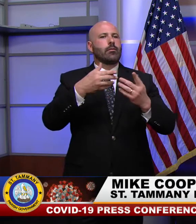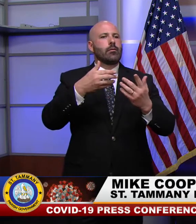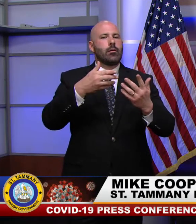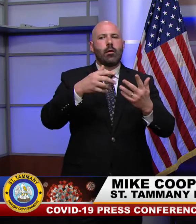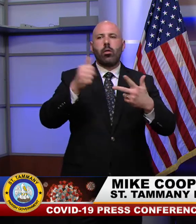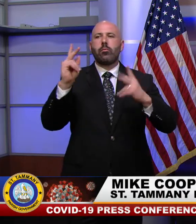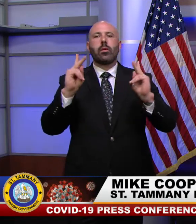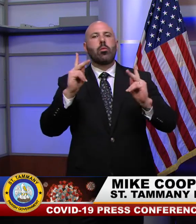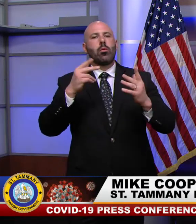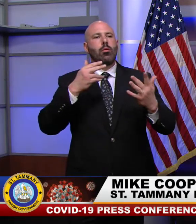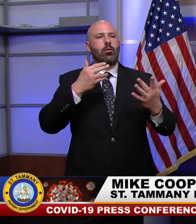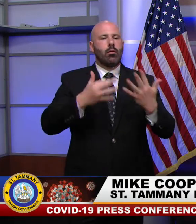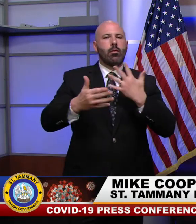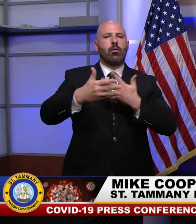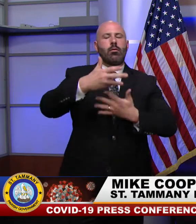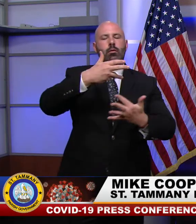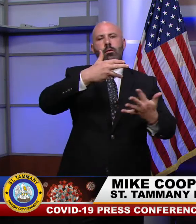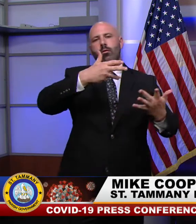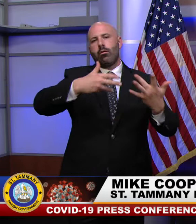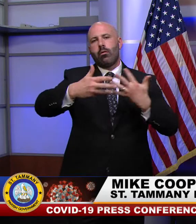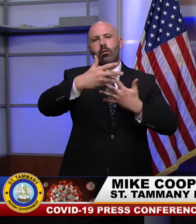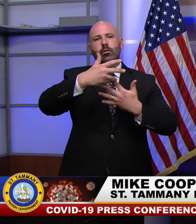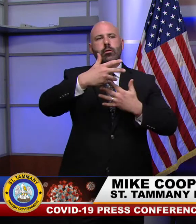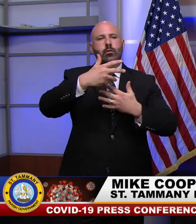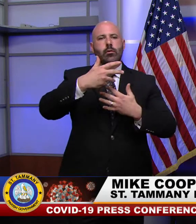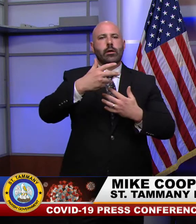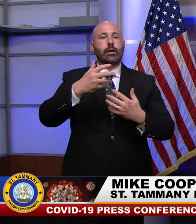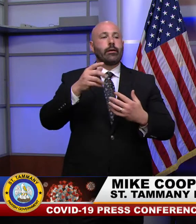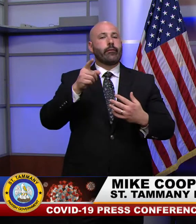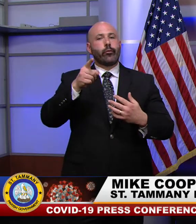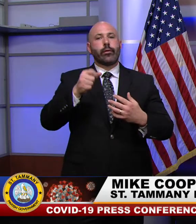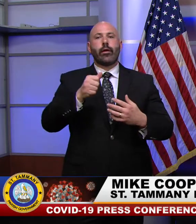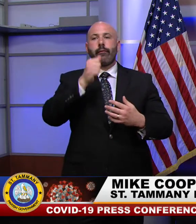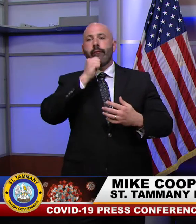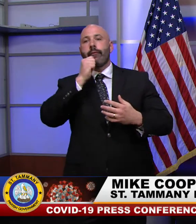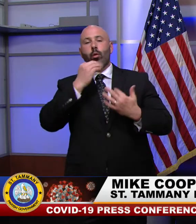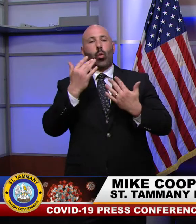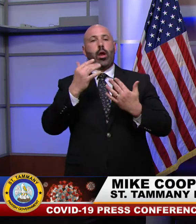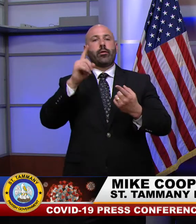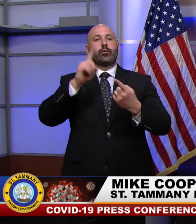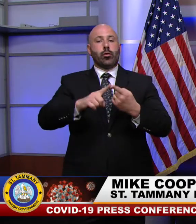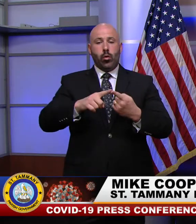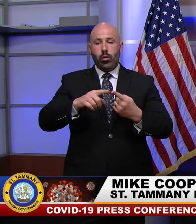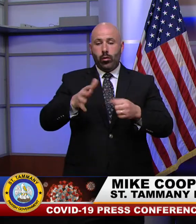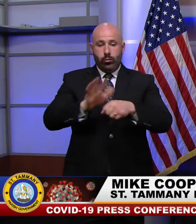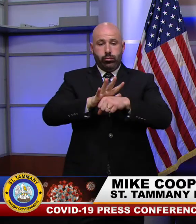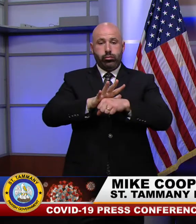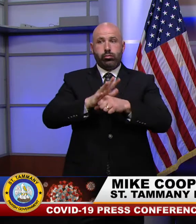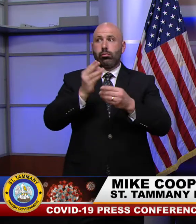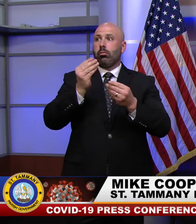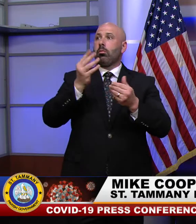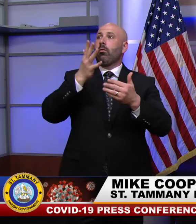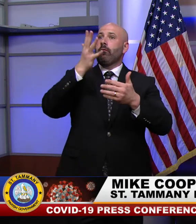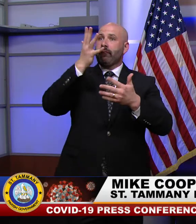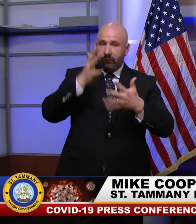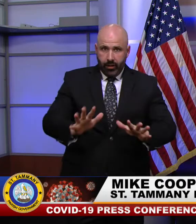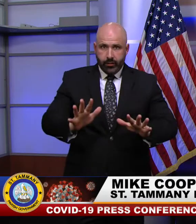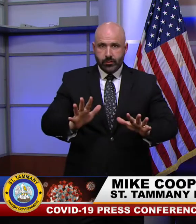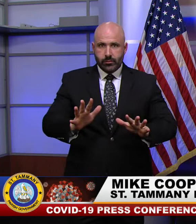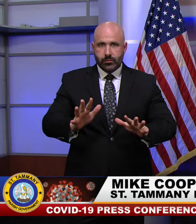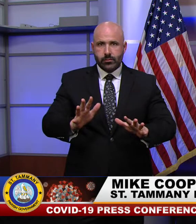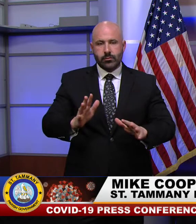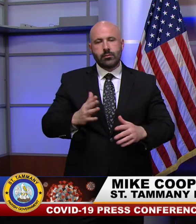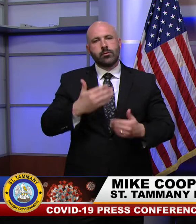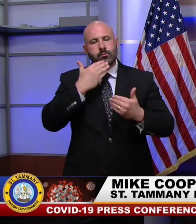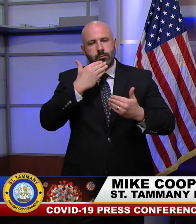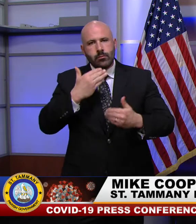with others that can wait until after this pandemic is over. So again, ladies and gentlemen,